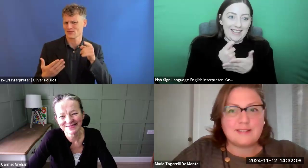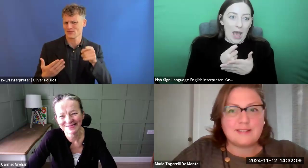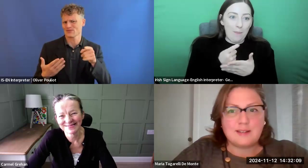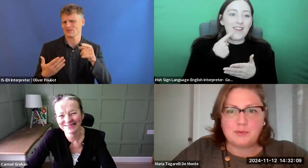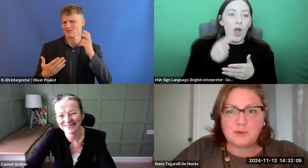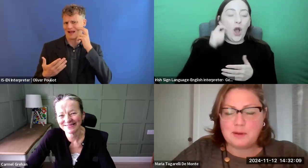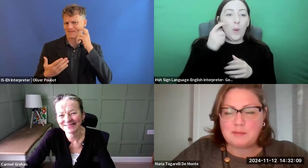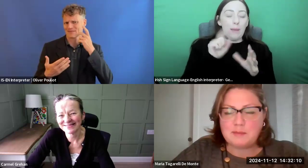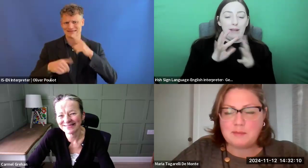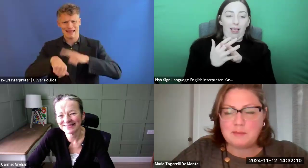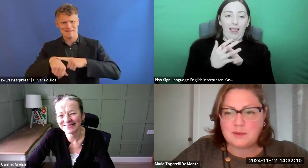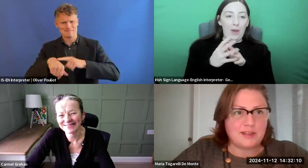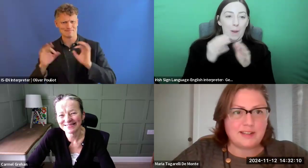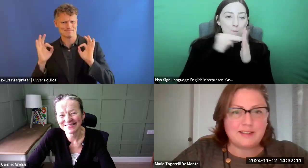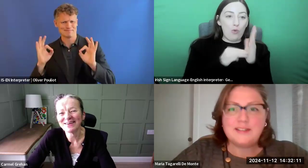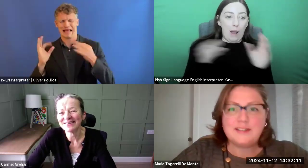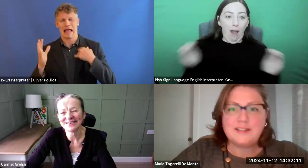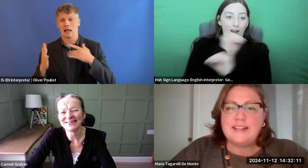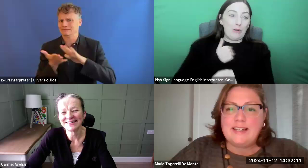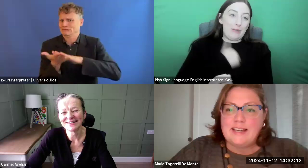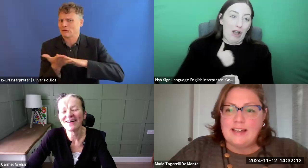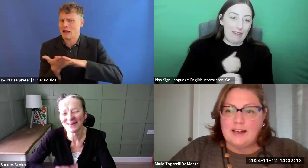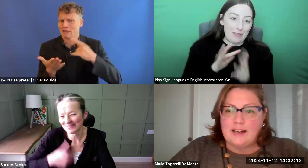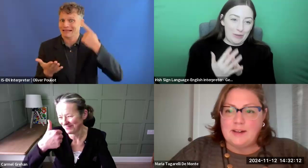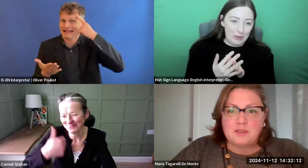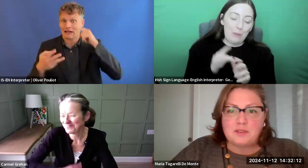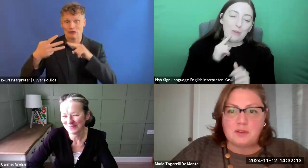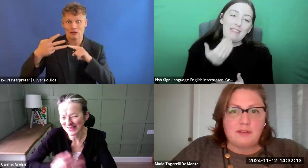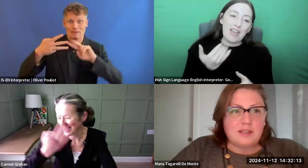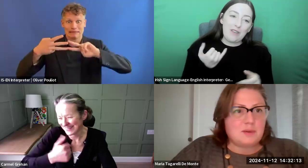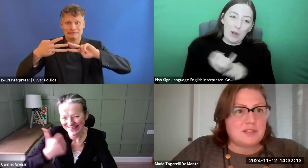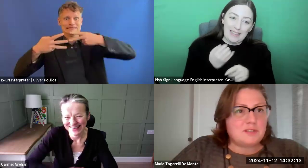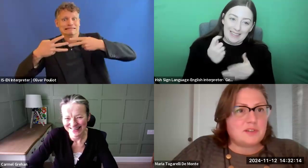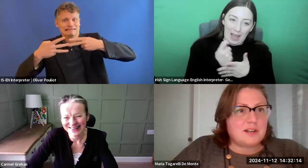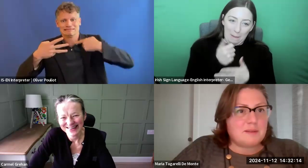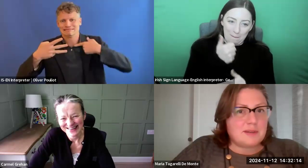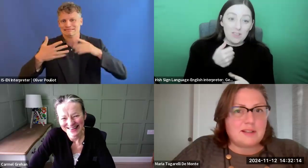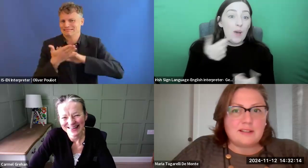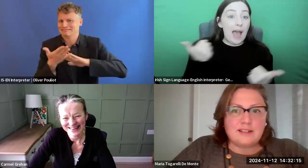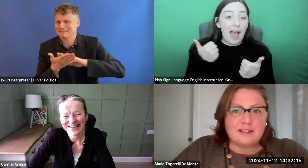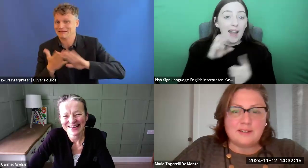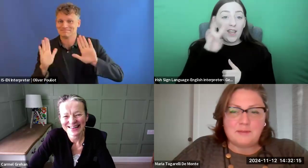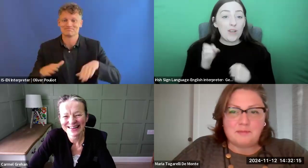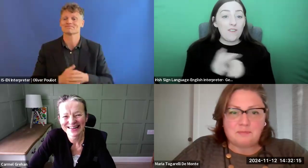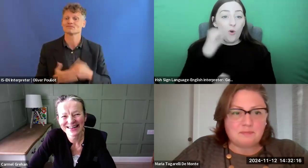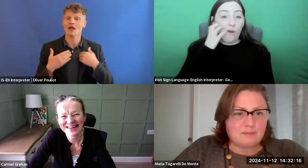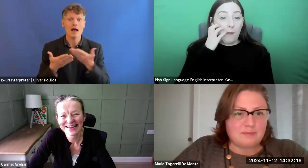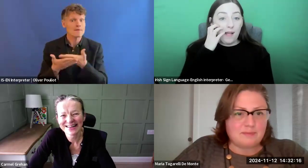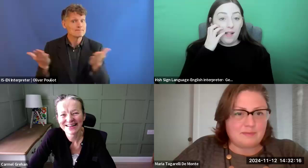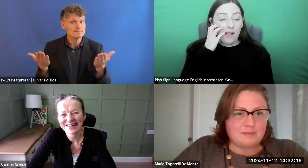we sort of messed up the program, so I'm sorry about that. So if you have any question for Carmel,